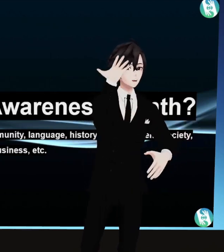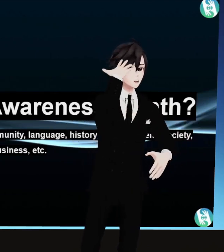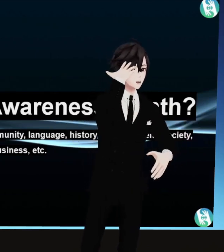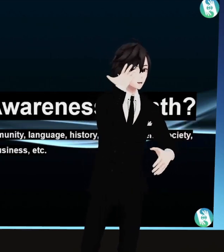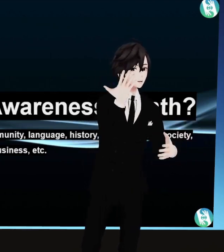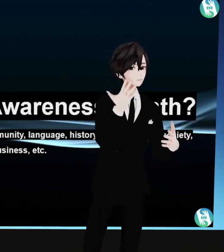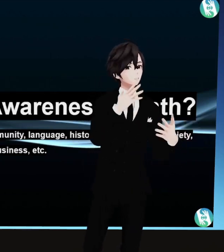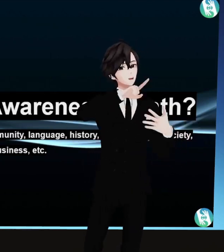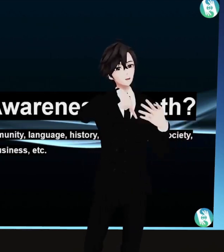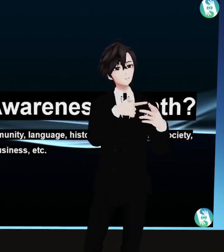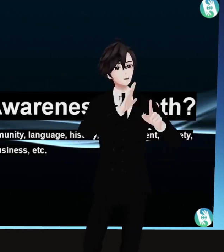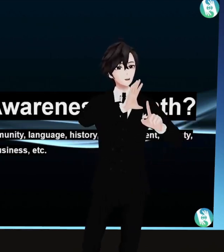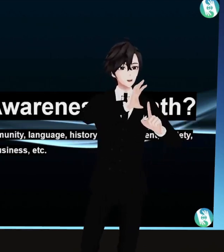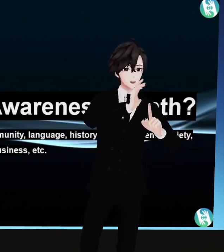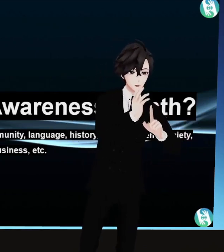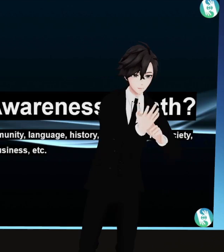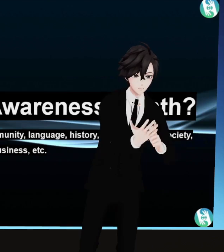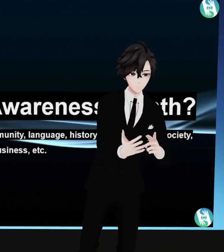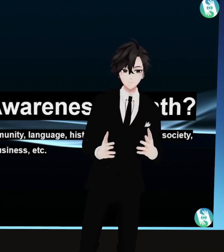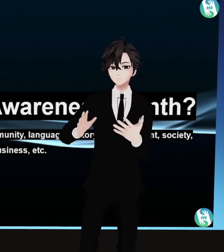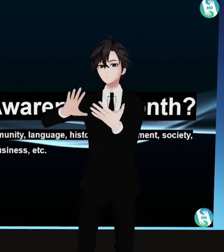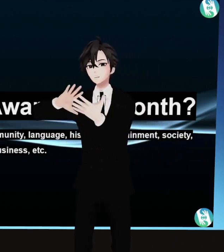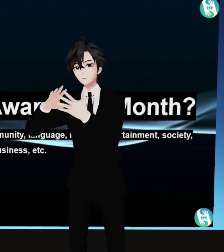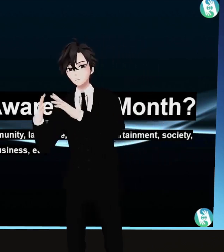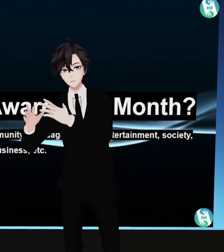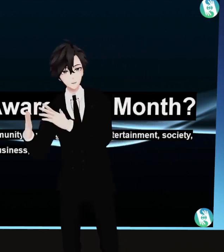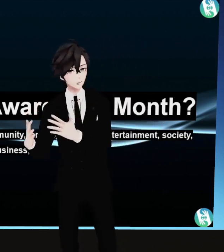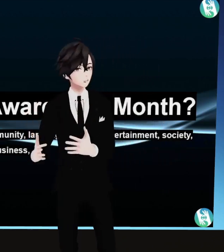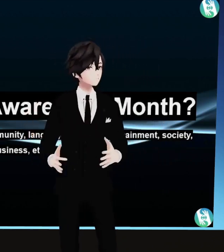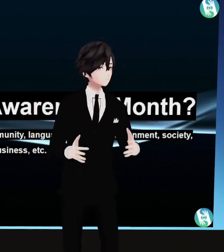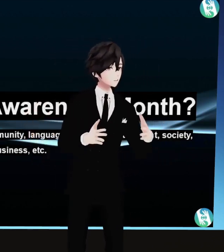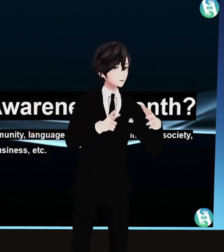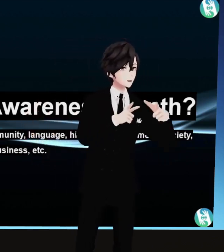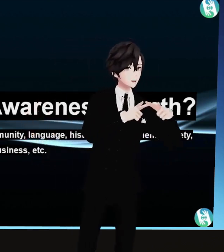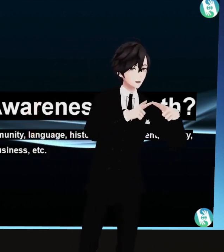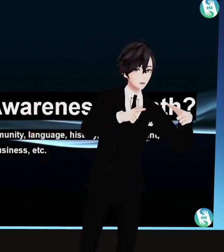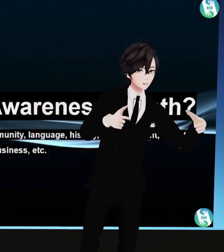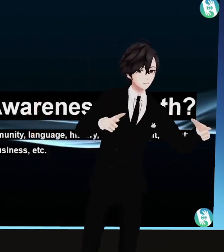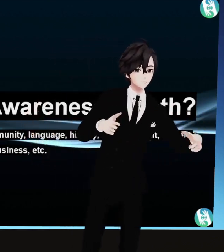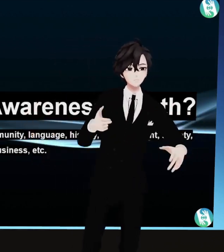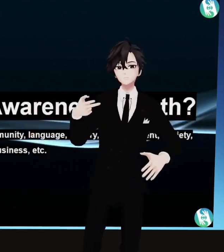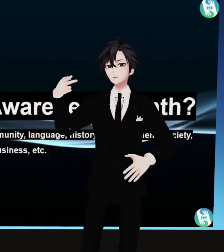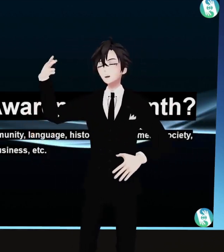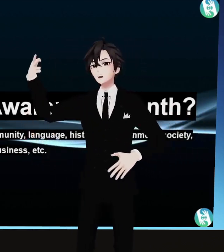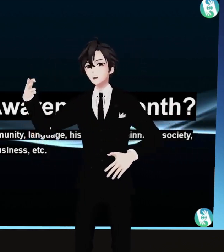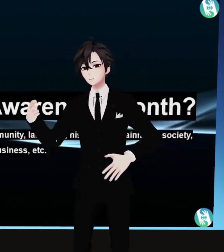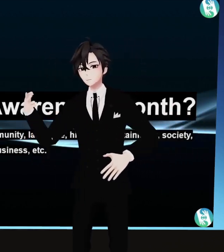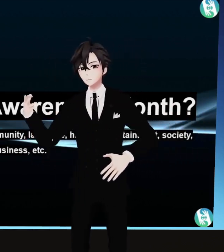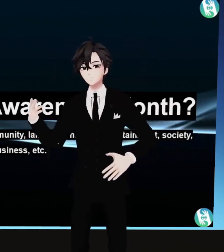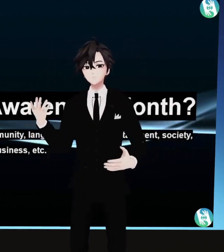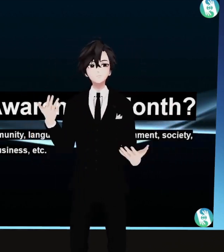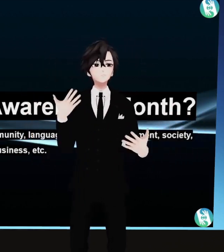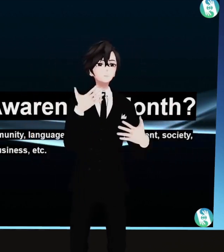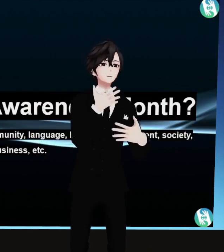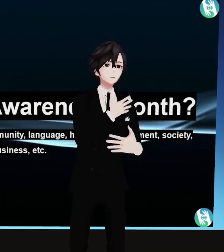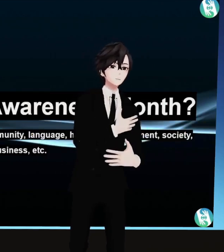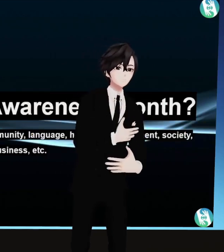Its purpose is to spread awareness about culture, community, language,